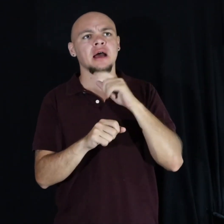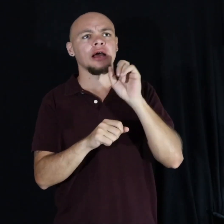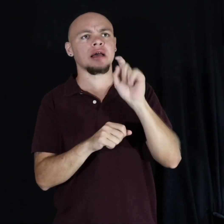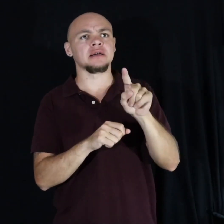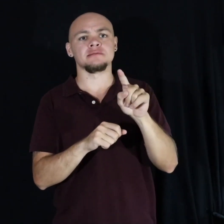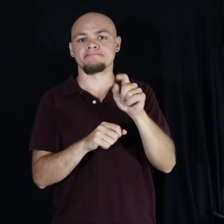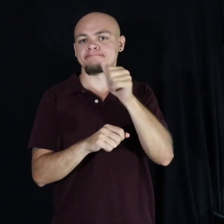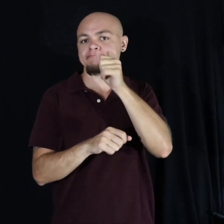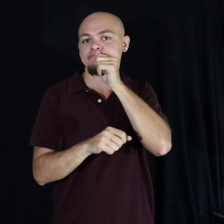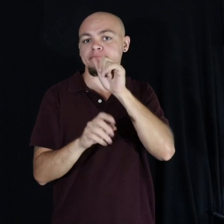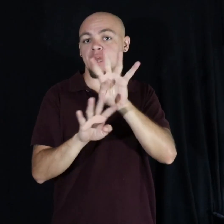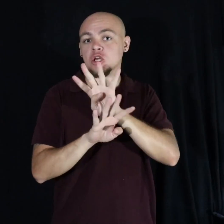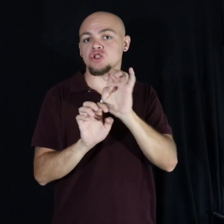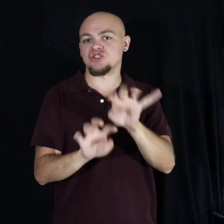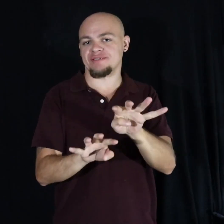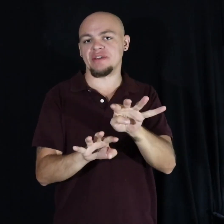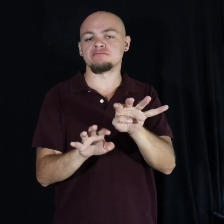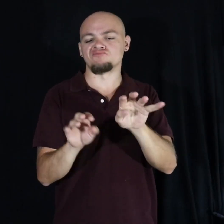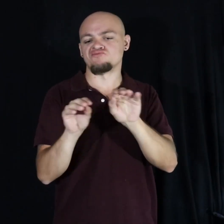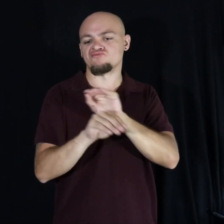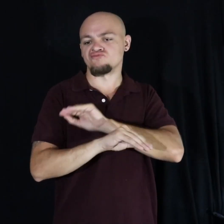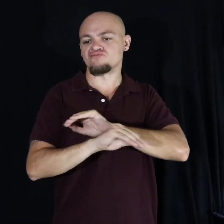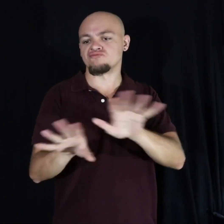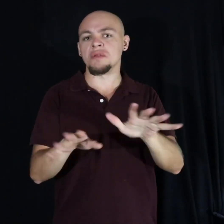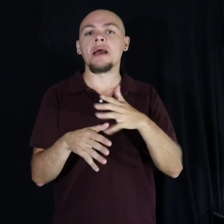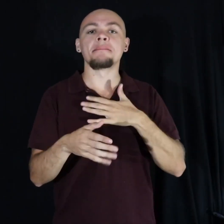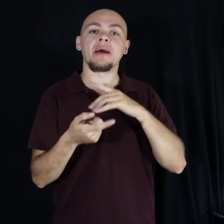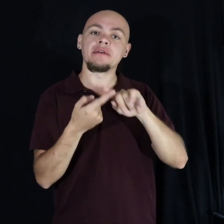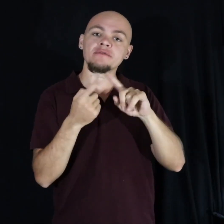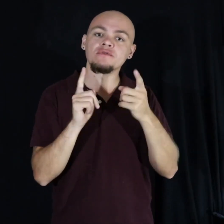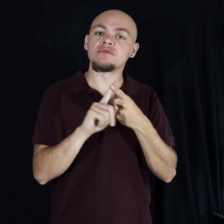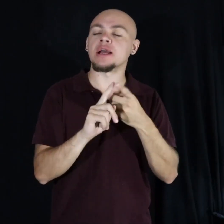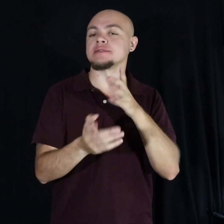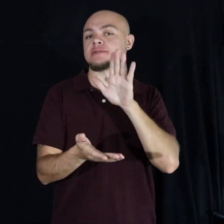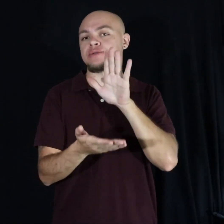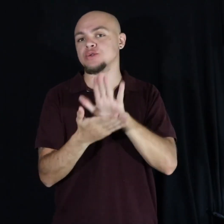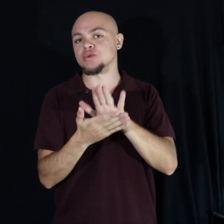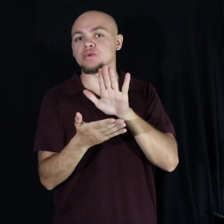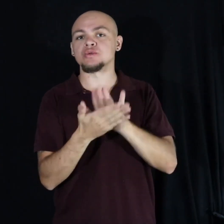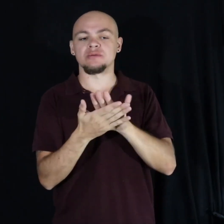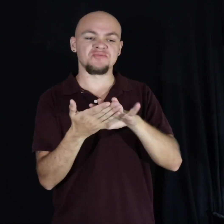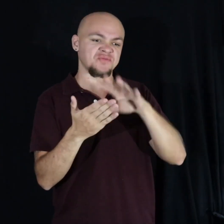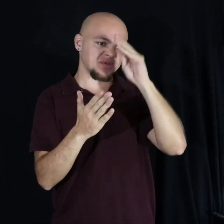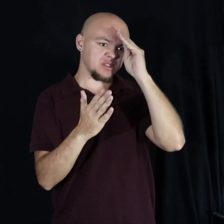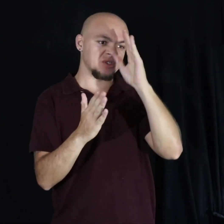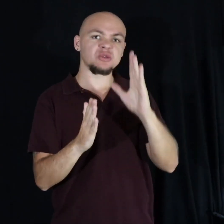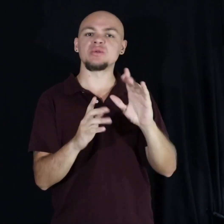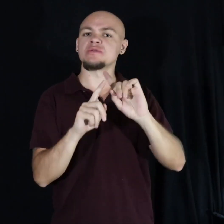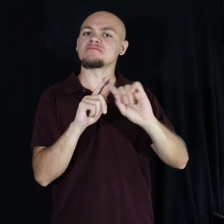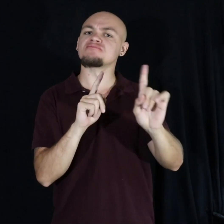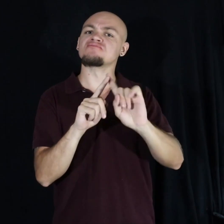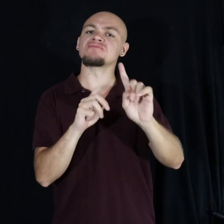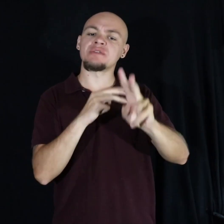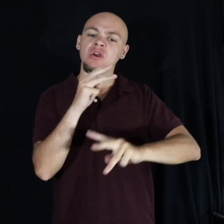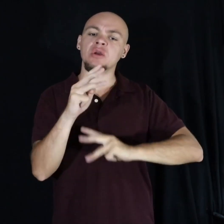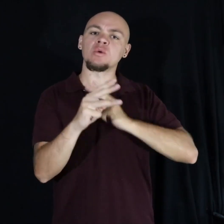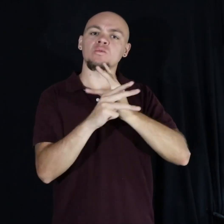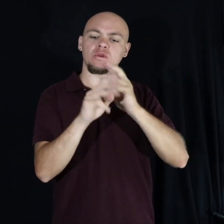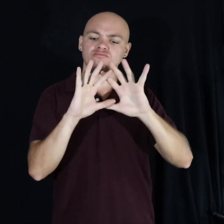an anonymous survey, and I sent it out to my friends, school, and students I knew in other countries around the